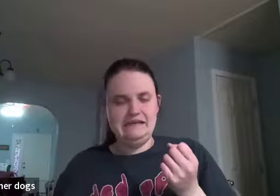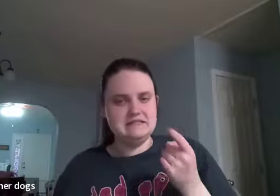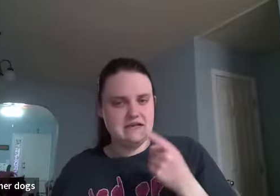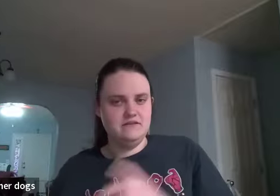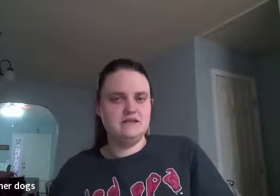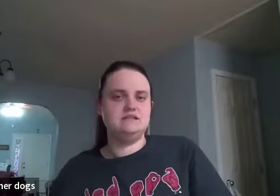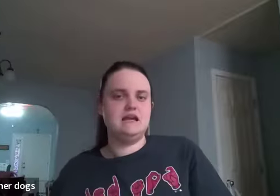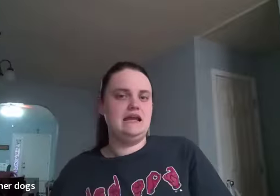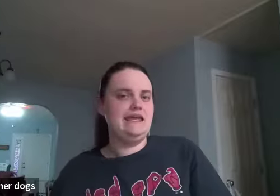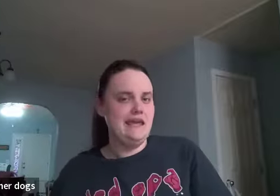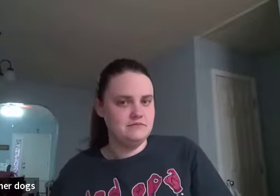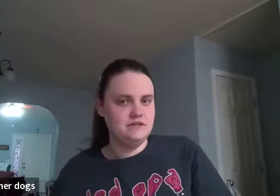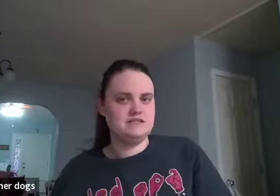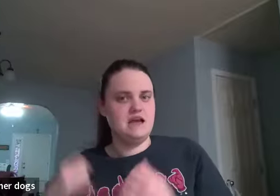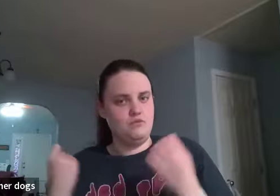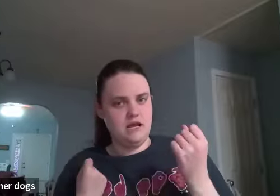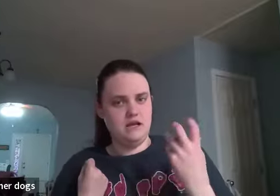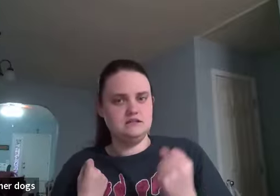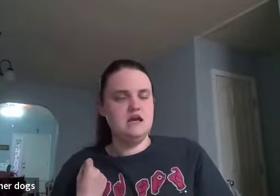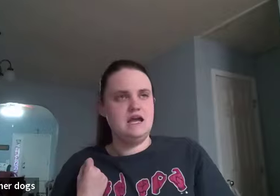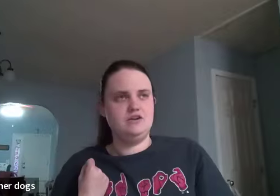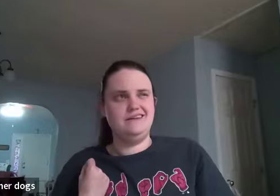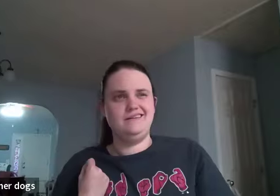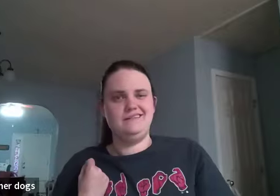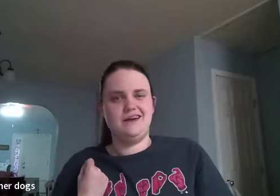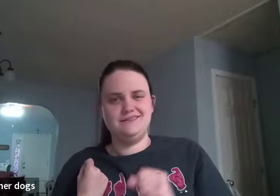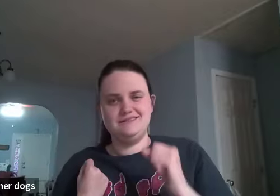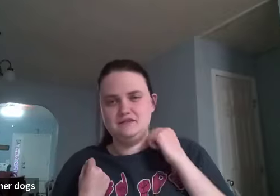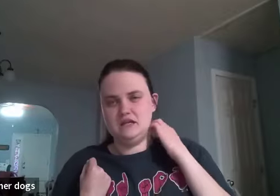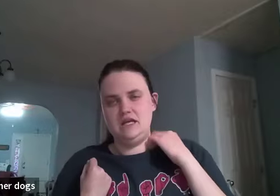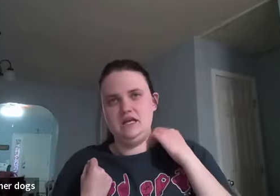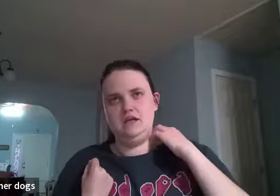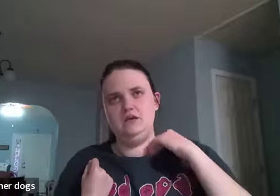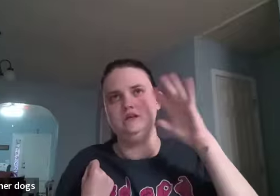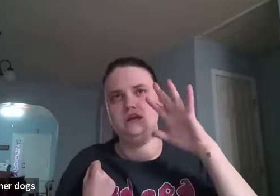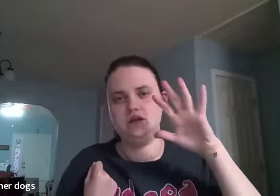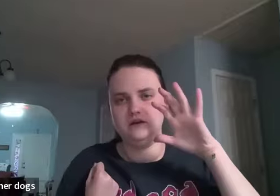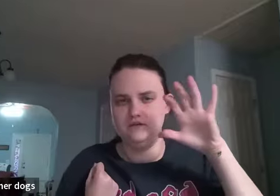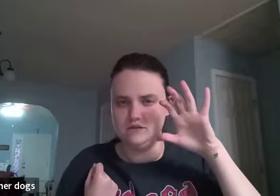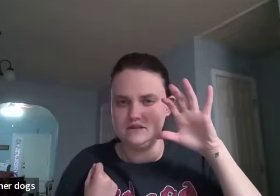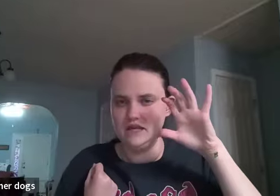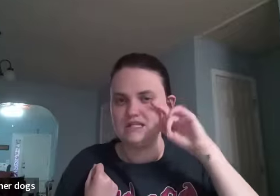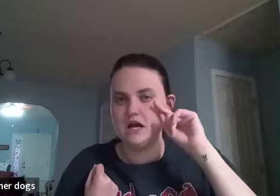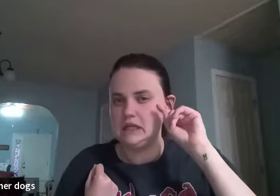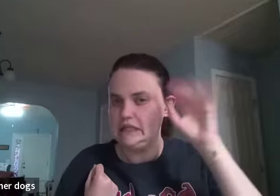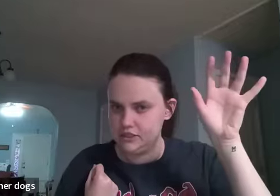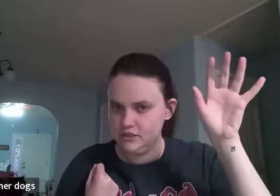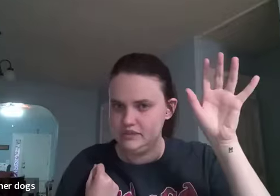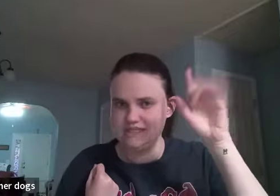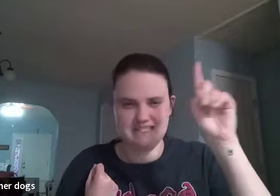need to sign this and I can't because I have one hand, and you're like, that it would get confusing. Like it's not clear because it's